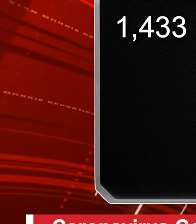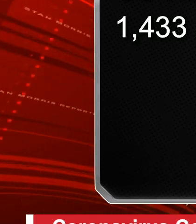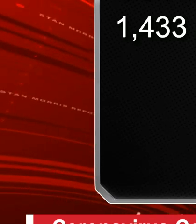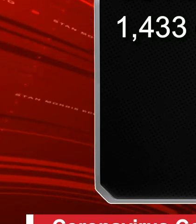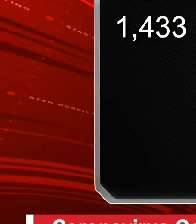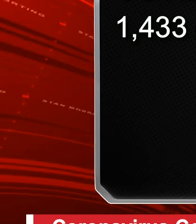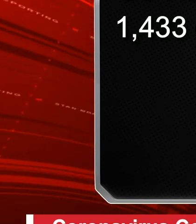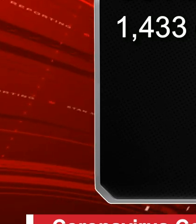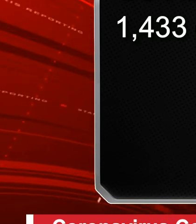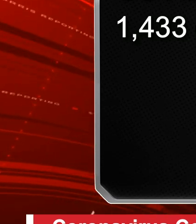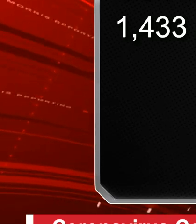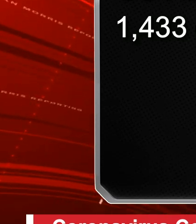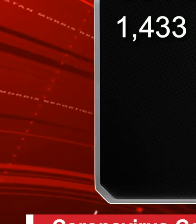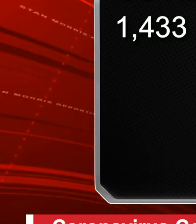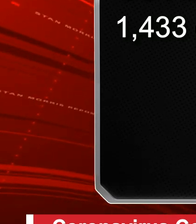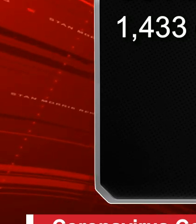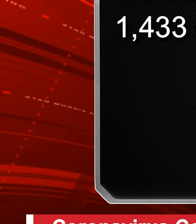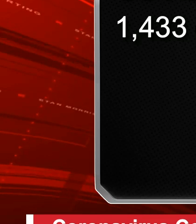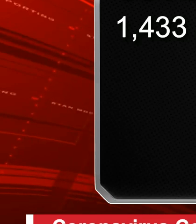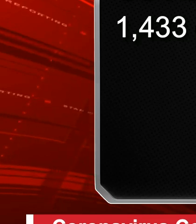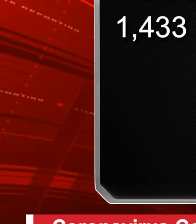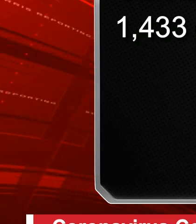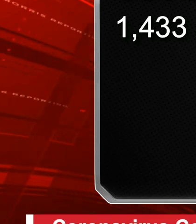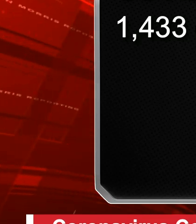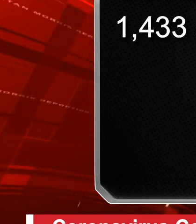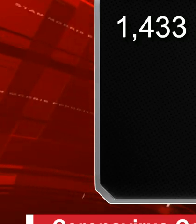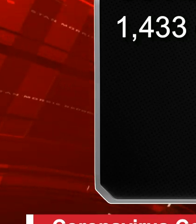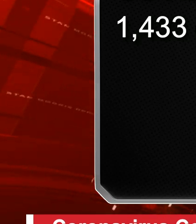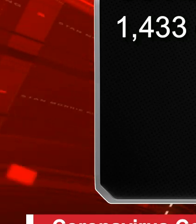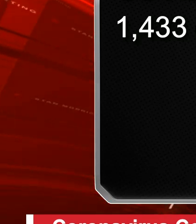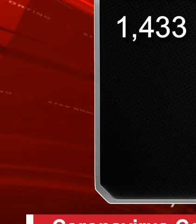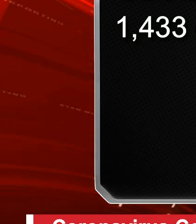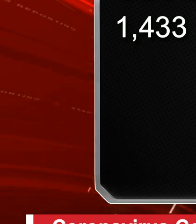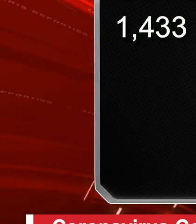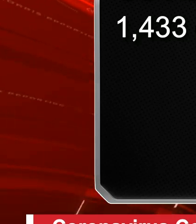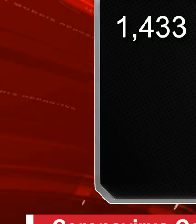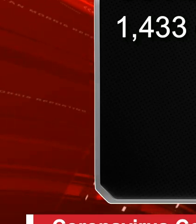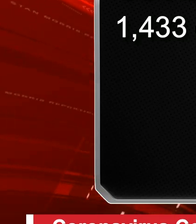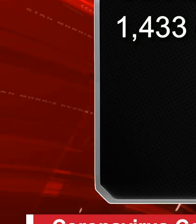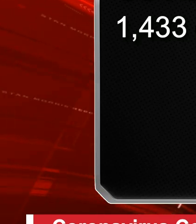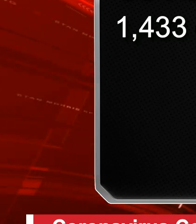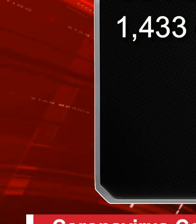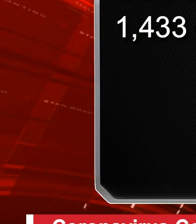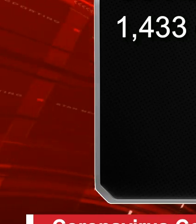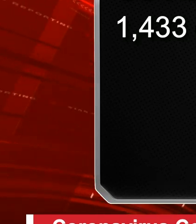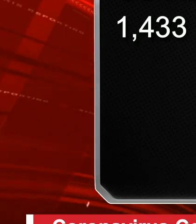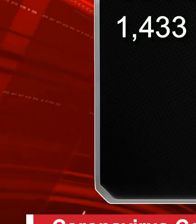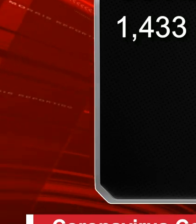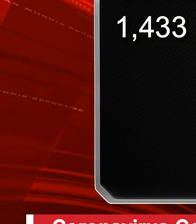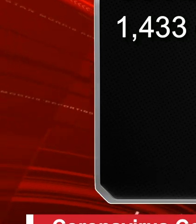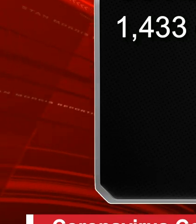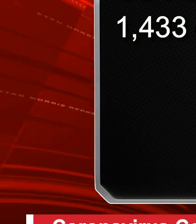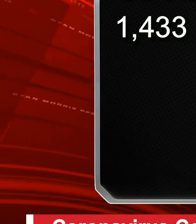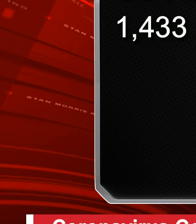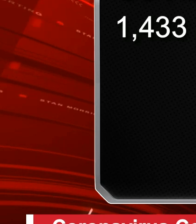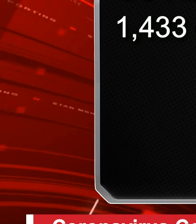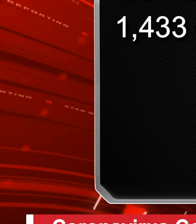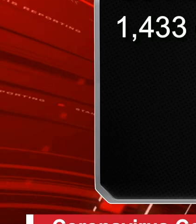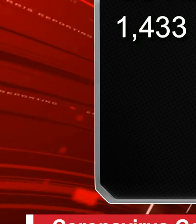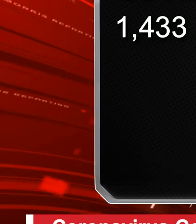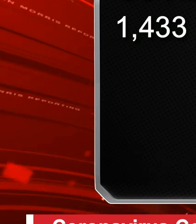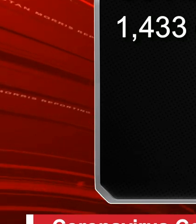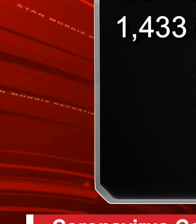now 1,433. That's almost an all-time high, and you have to wonder when that criteria was changed a few weeks